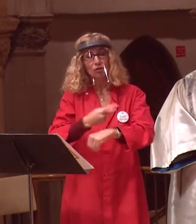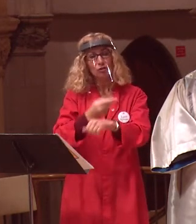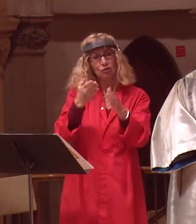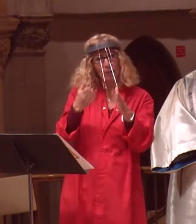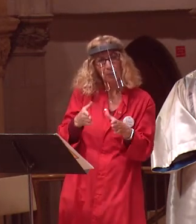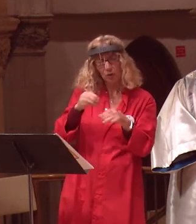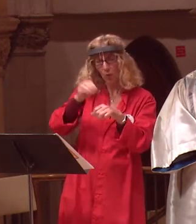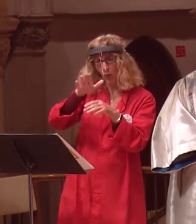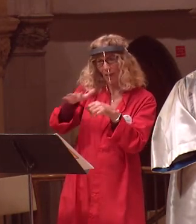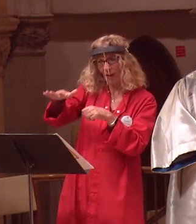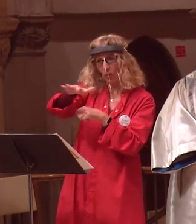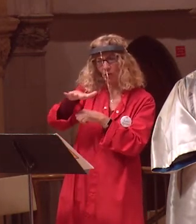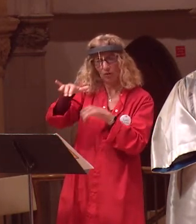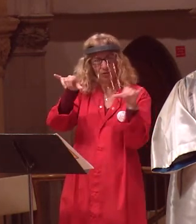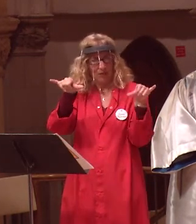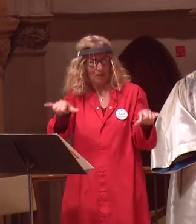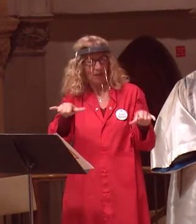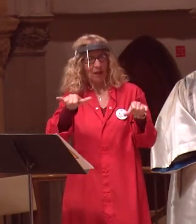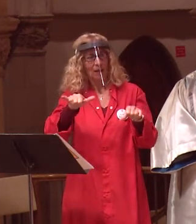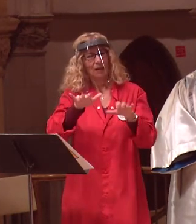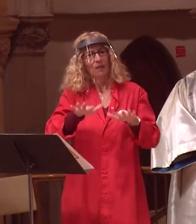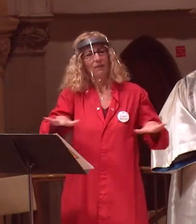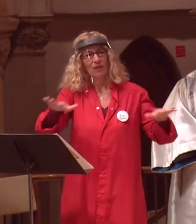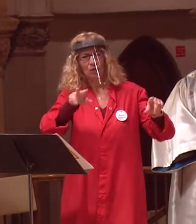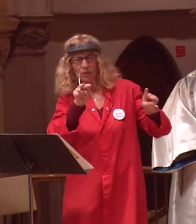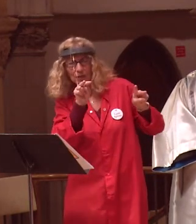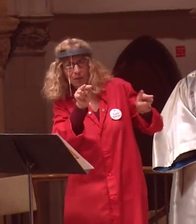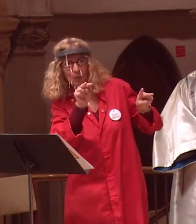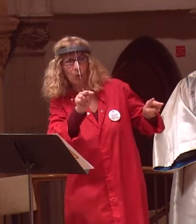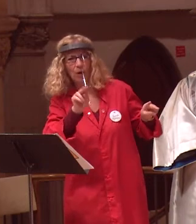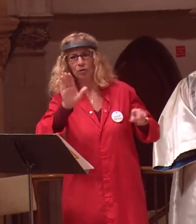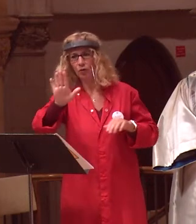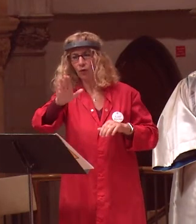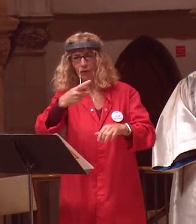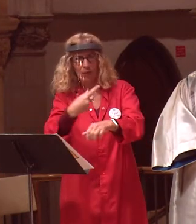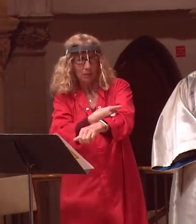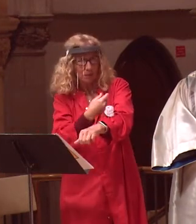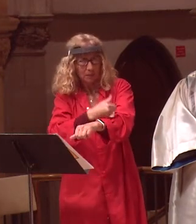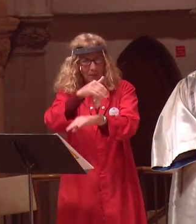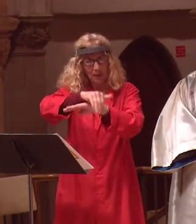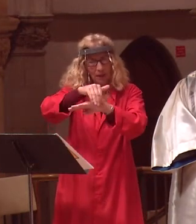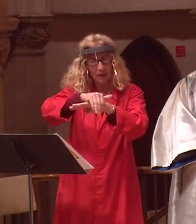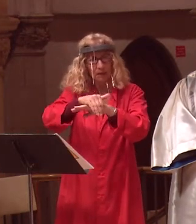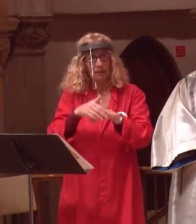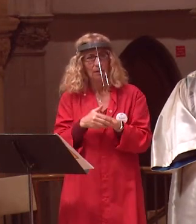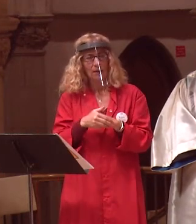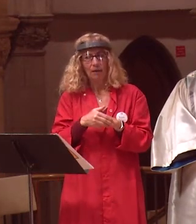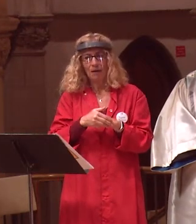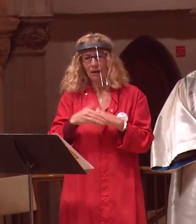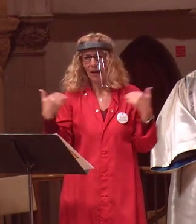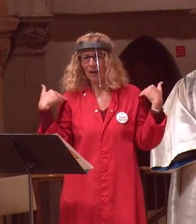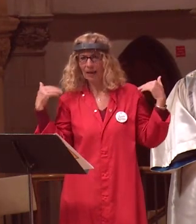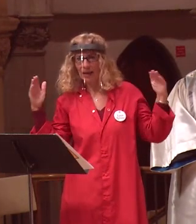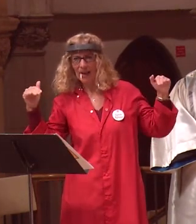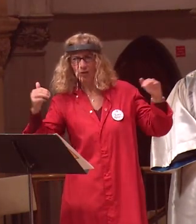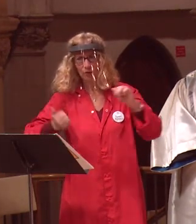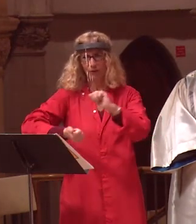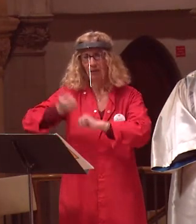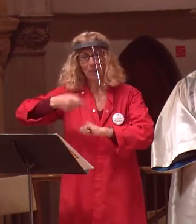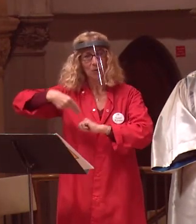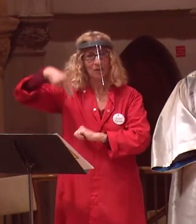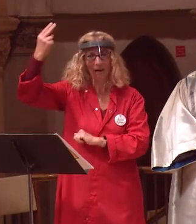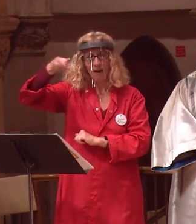that region there, staying in the fields, keeping watch over their flock by night. Then an angel of the Most High